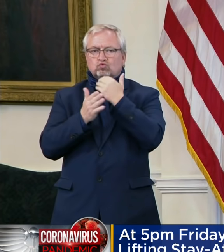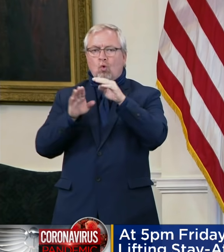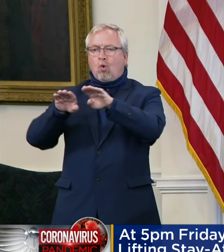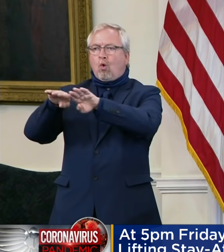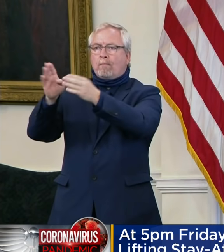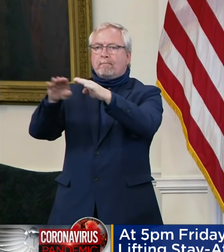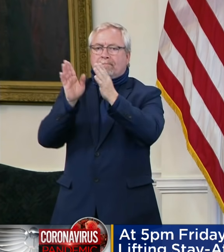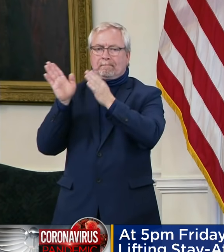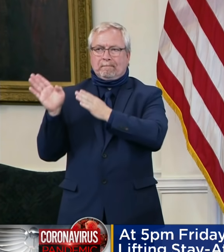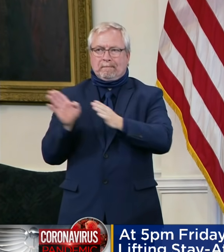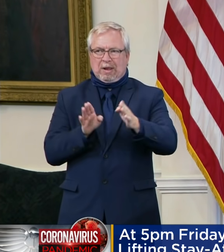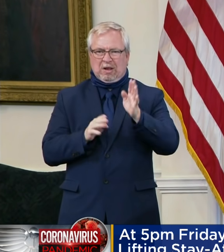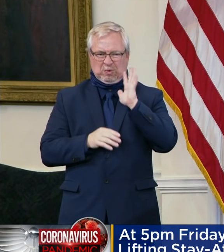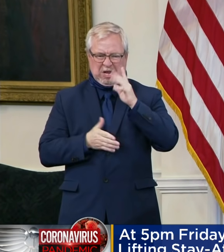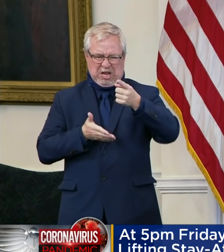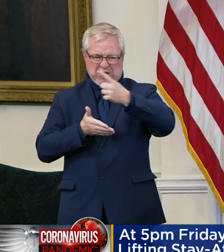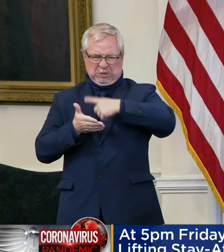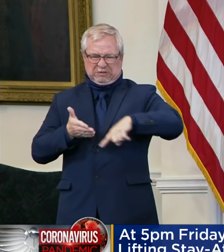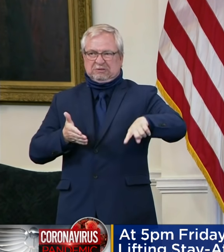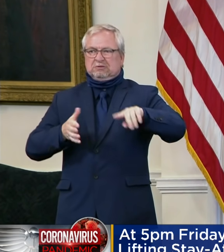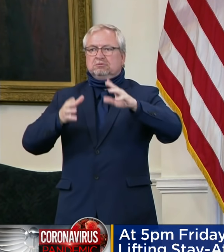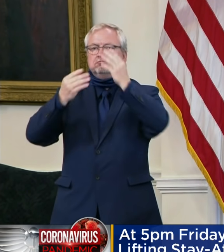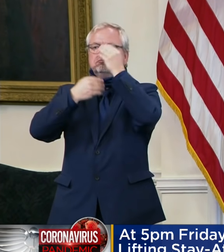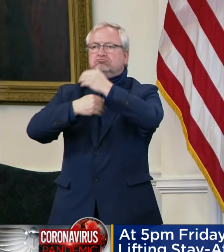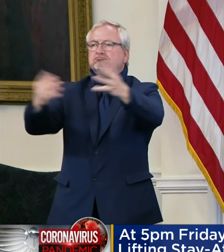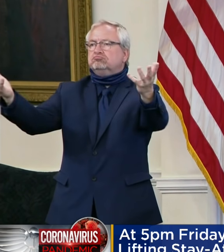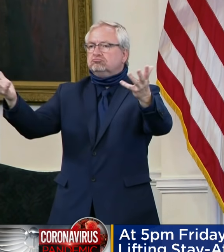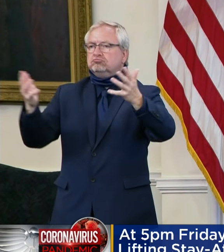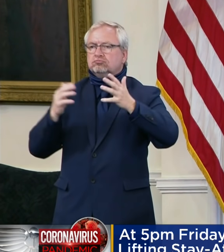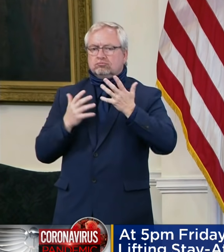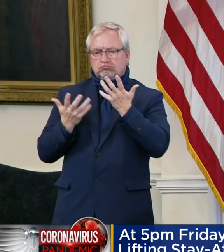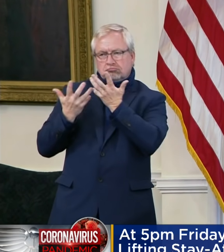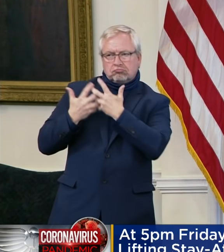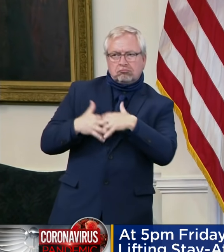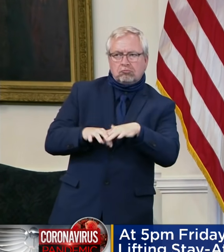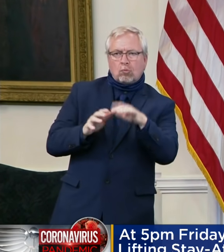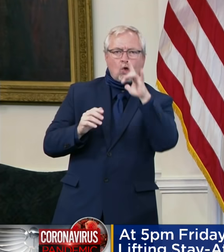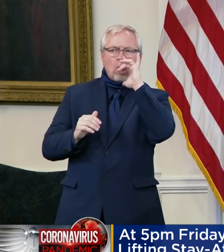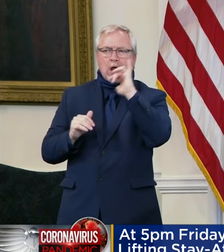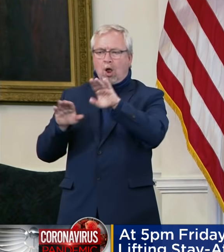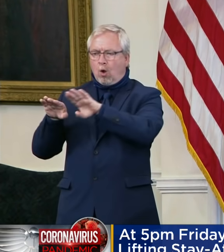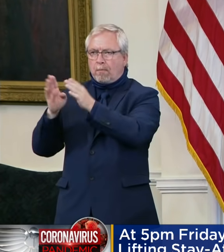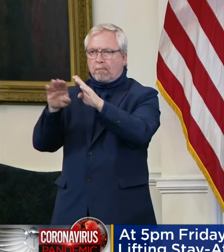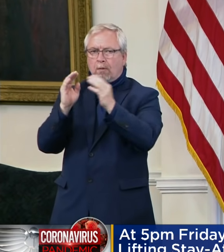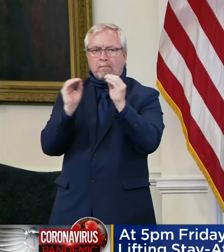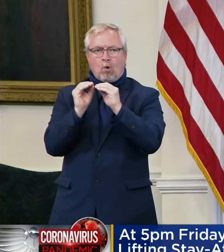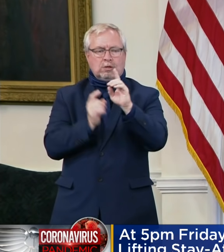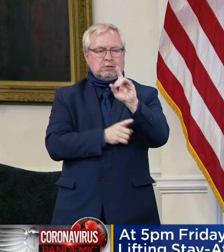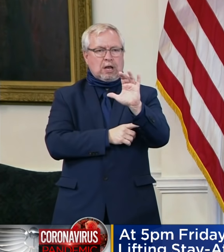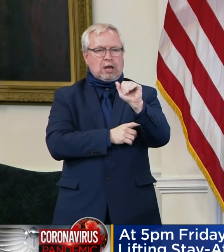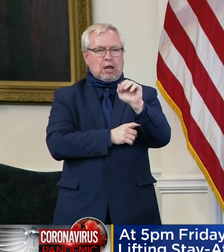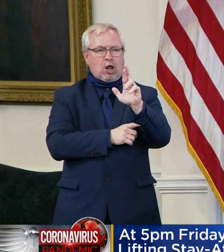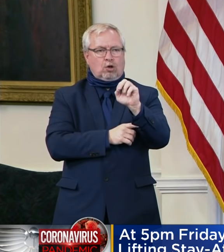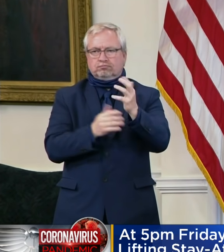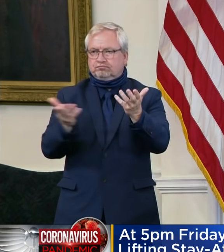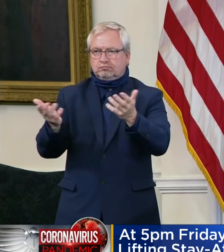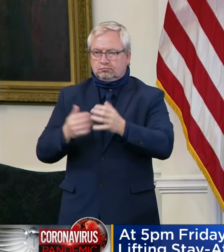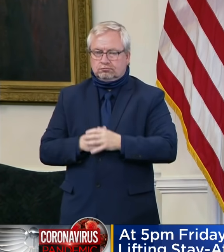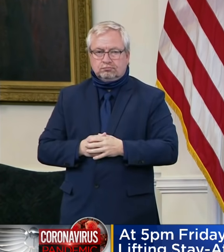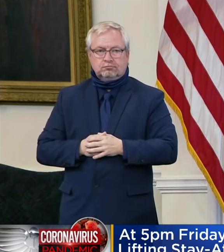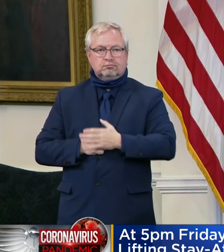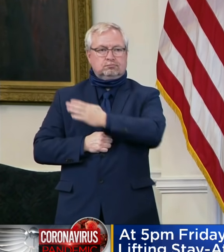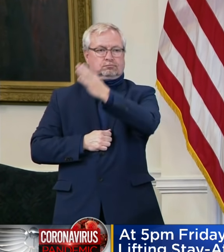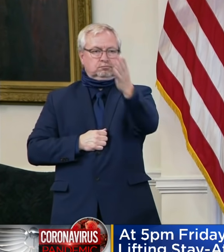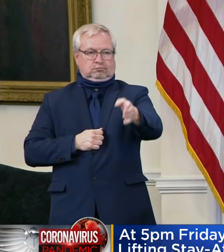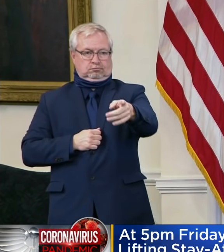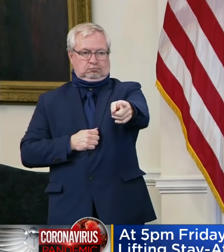week, to get safely reopen additional daycares for those folks that are going back to work. Governor, Maryland has